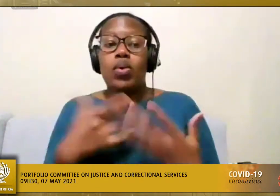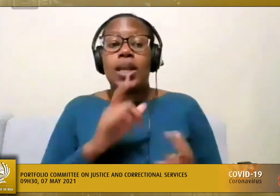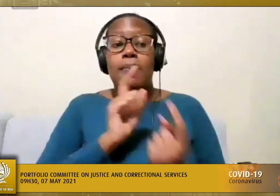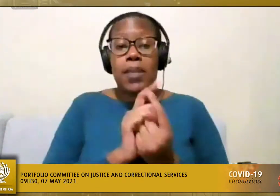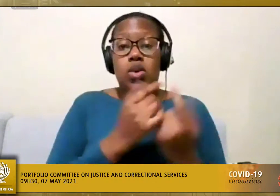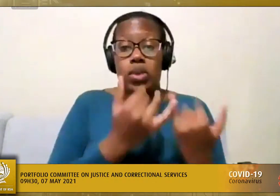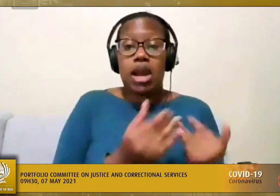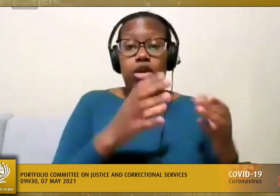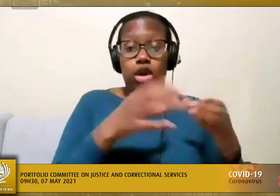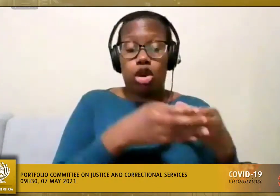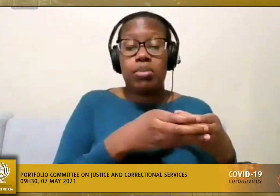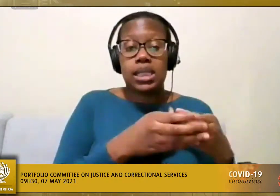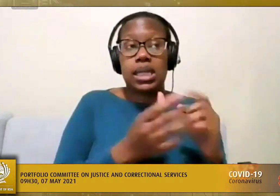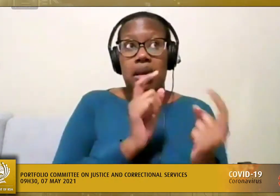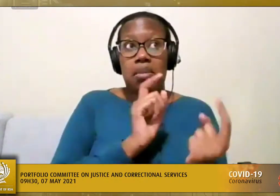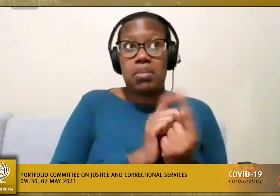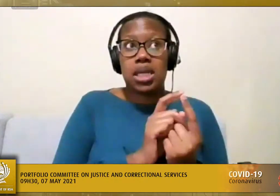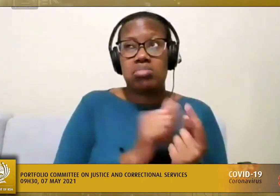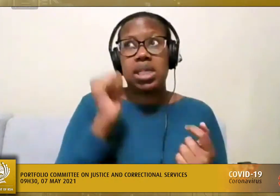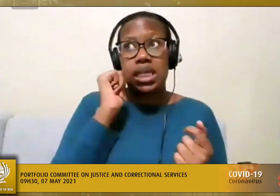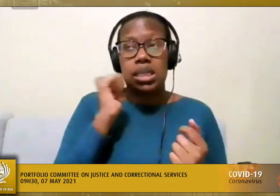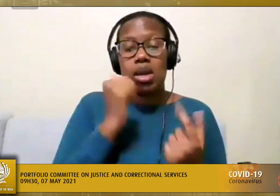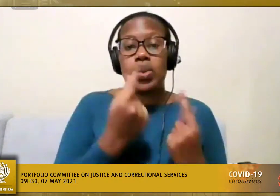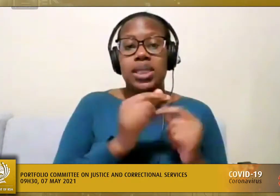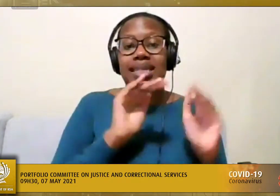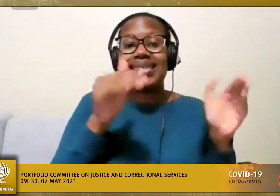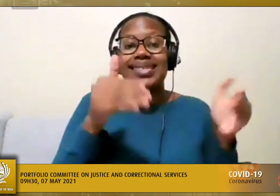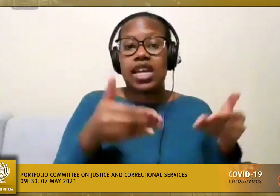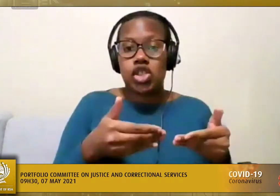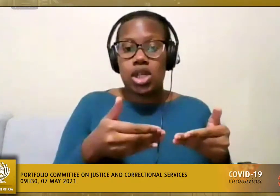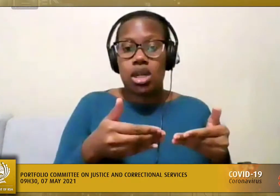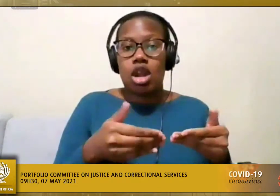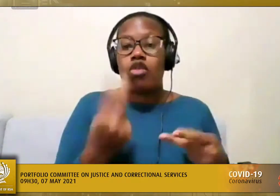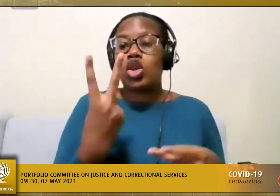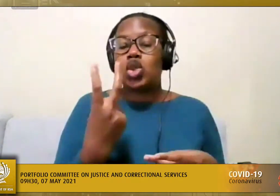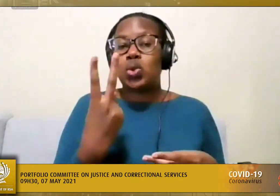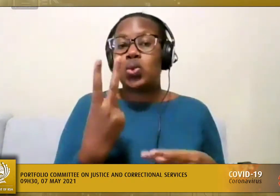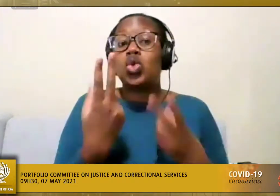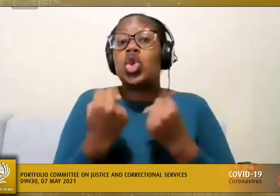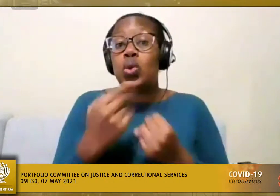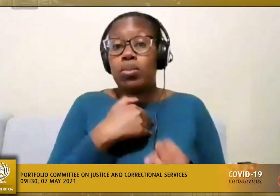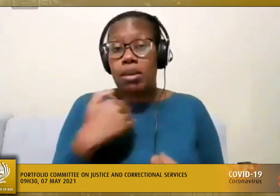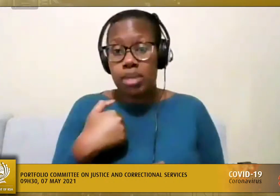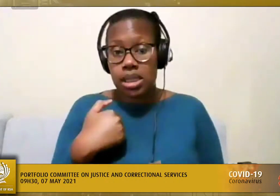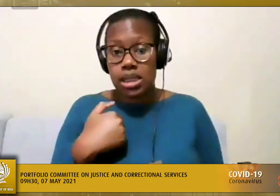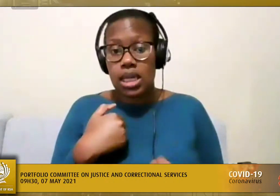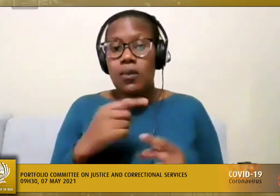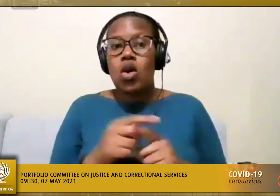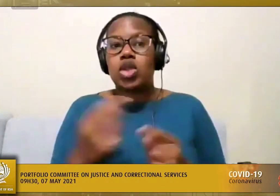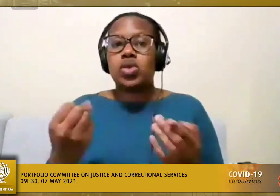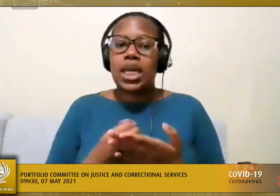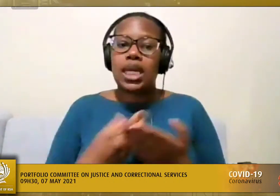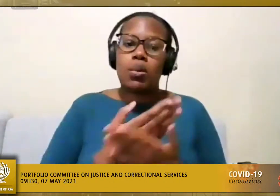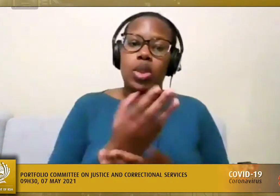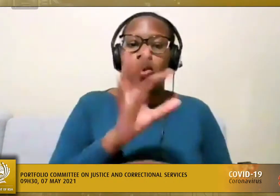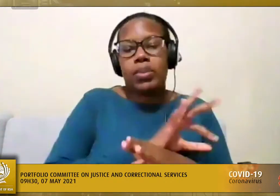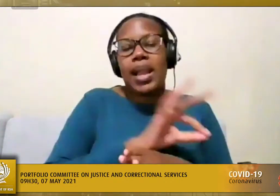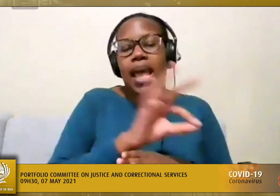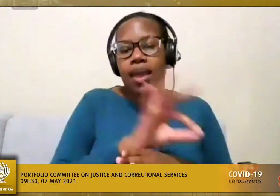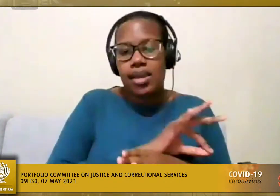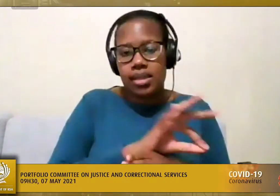and yesterday there was an induction of the two new members but we're also taking them through the plans as an entire